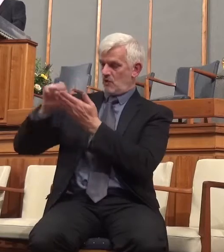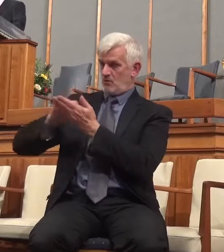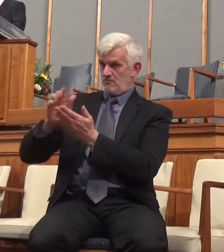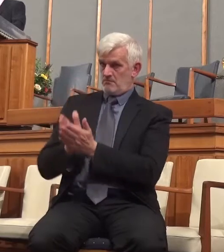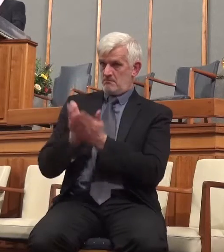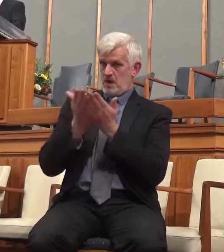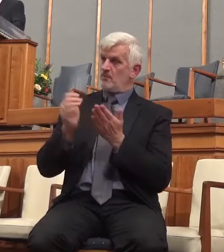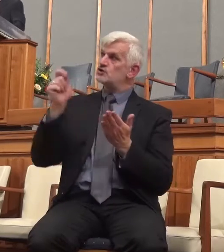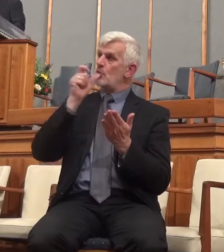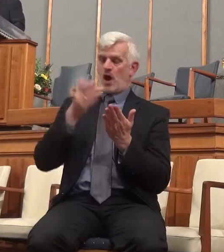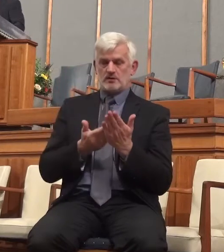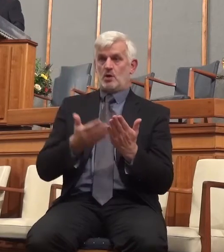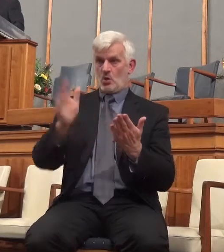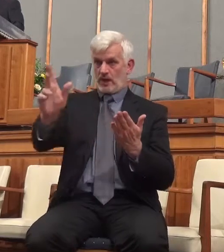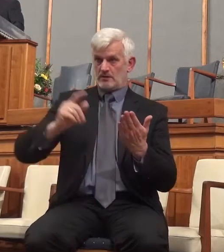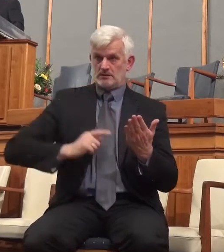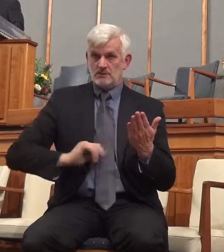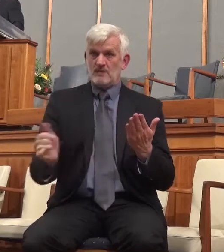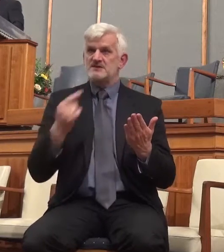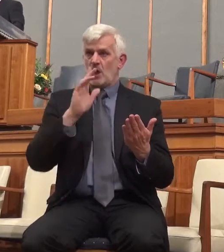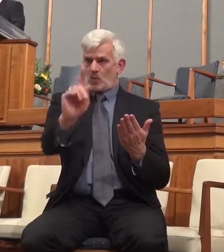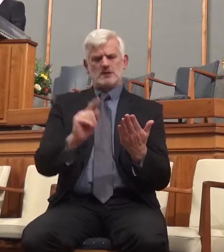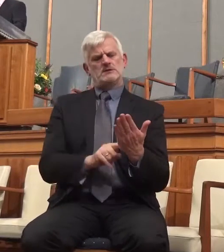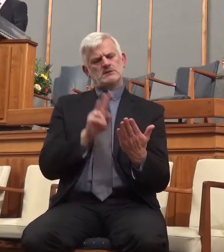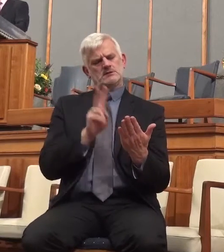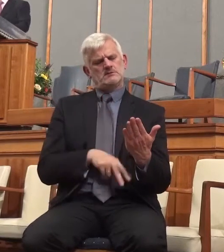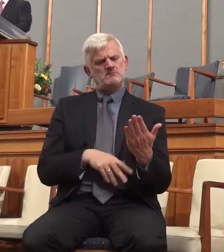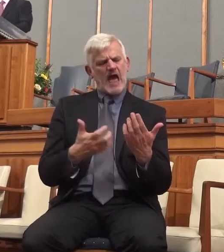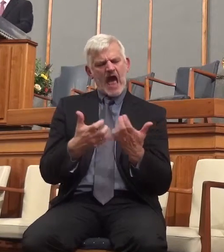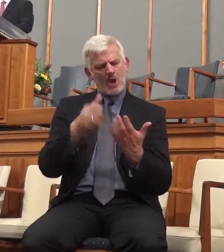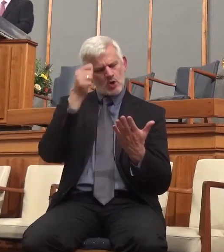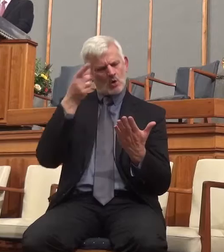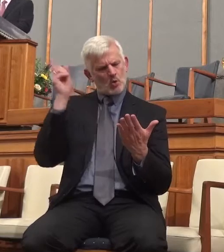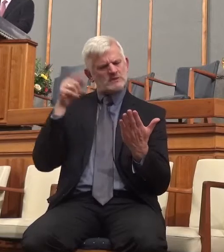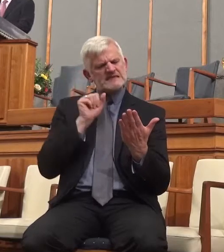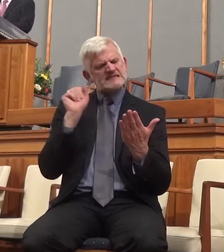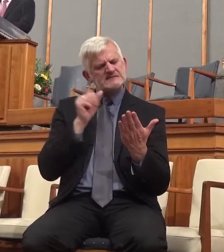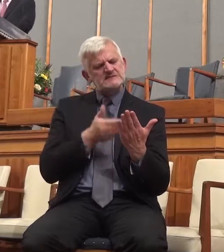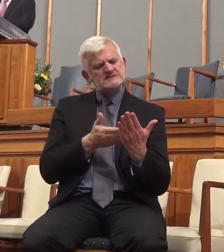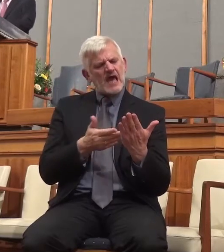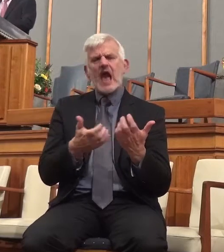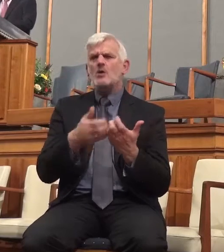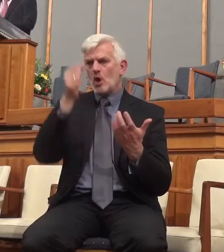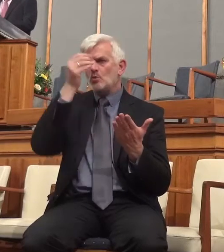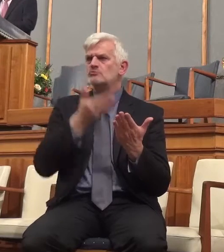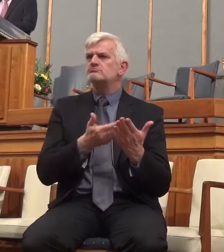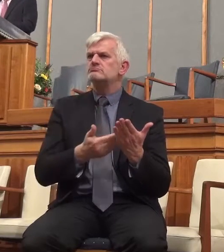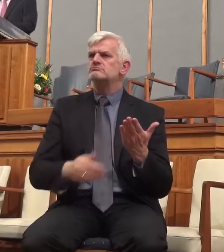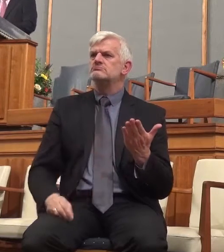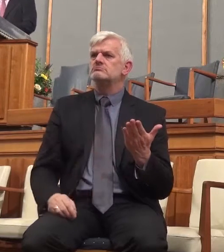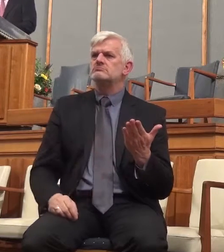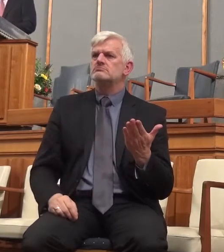and think, well, how do I know it is His word? Well, there are many ways in which you may know. You know it's His word